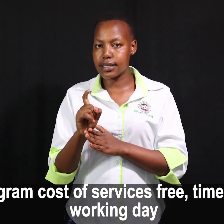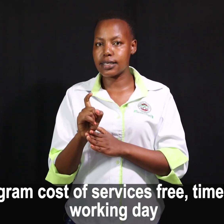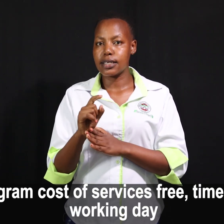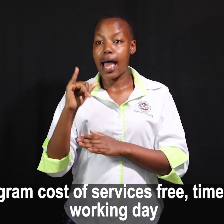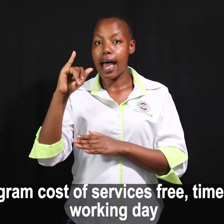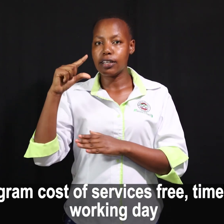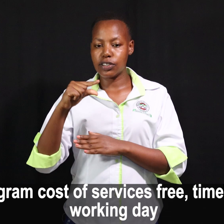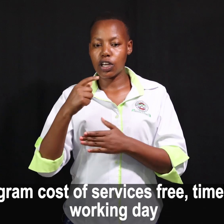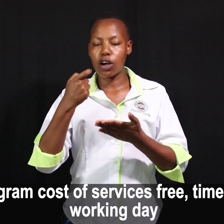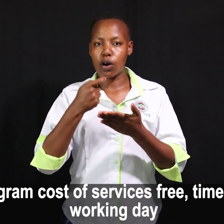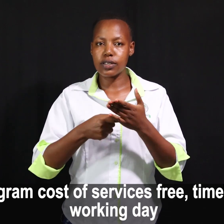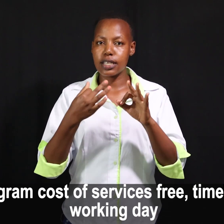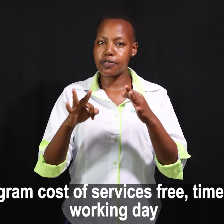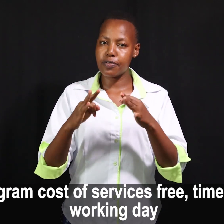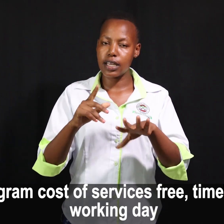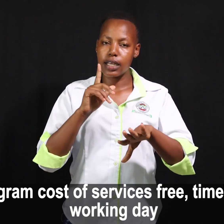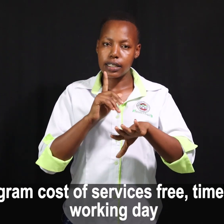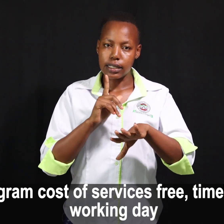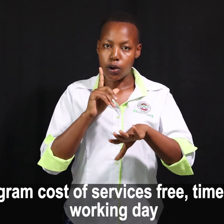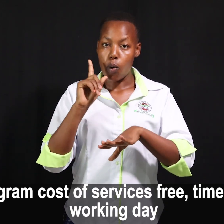is free. Timeline 1 working day.